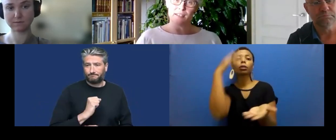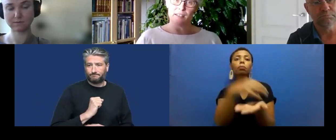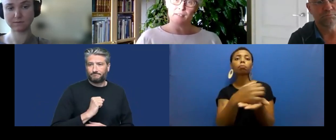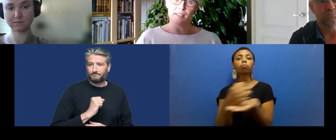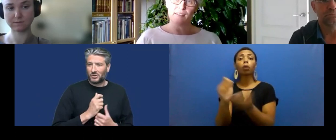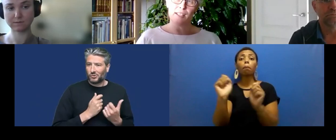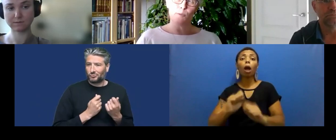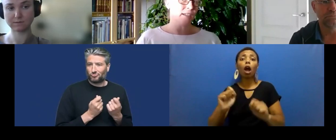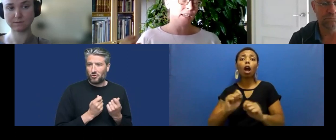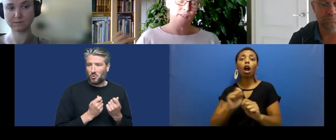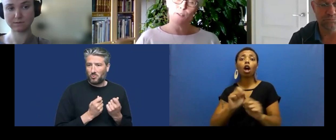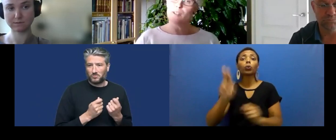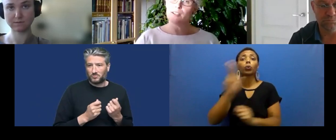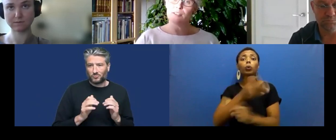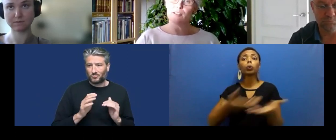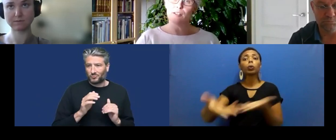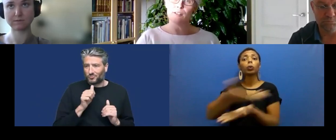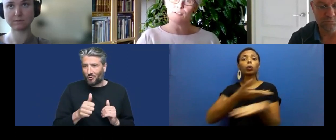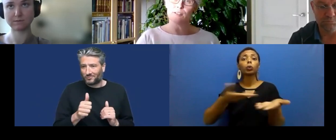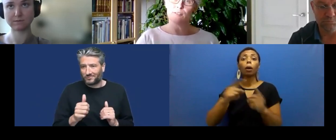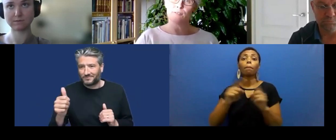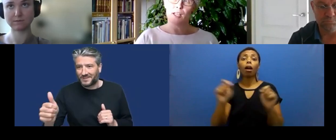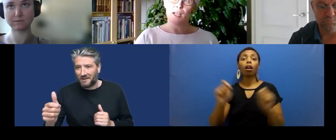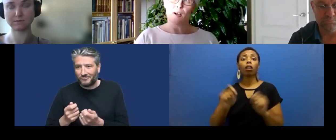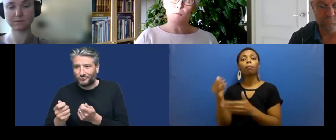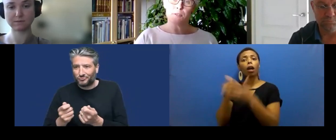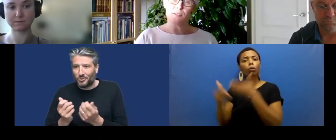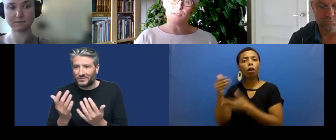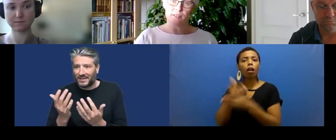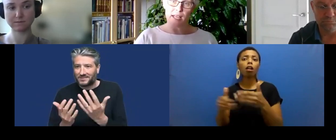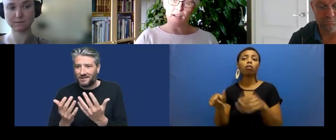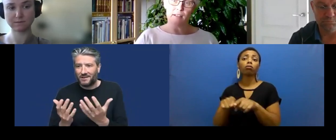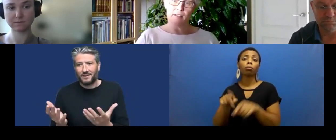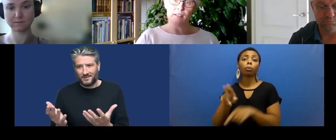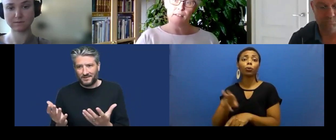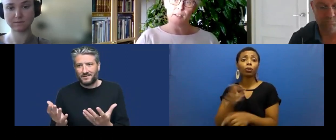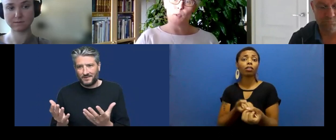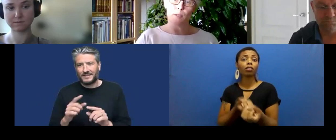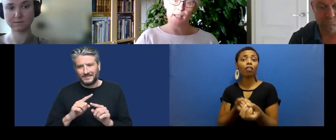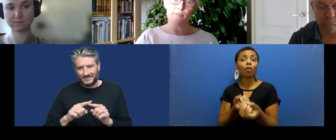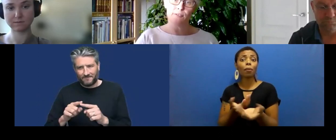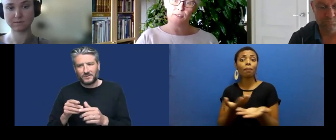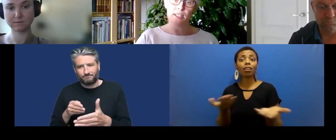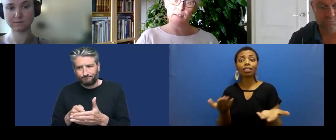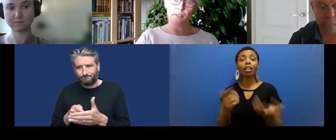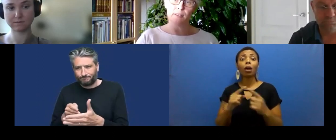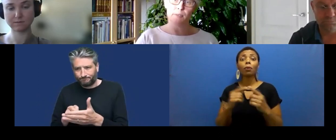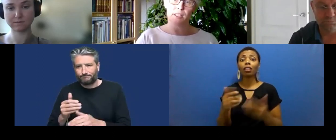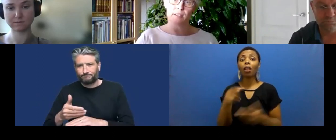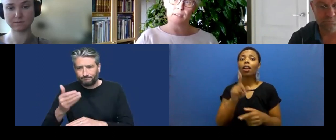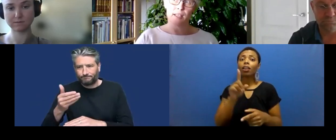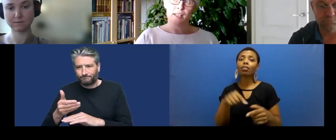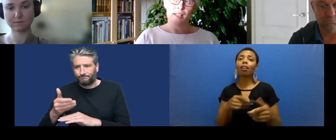the data. And I think we're having quite a lot of obstacles there that we will have to deal